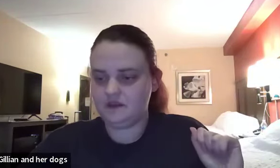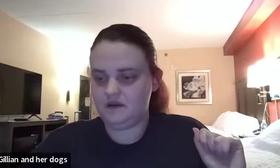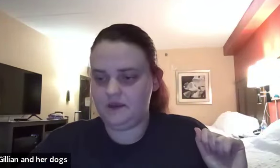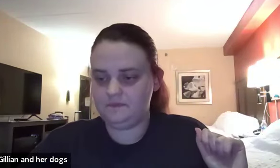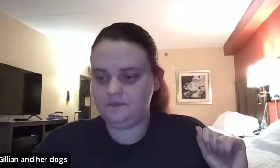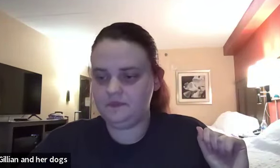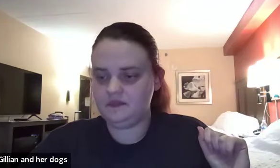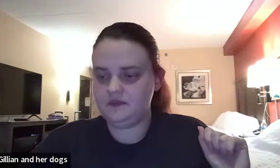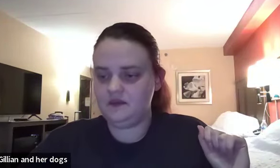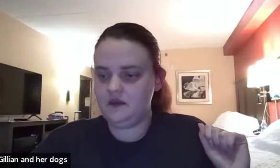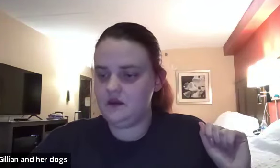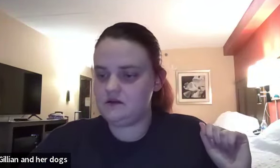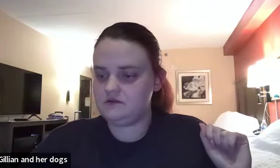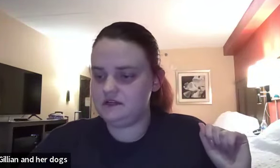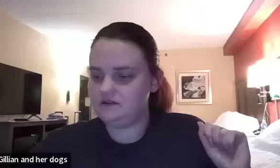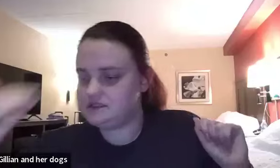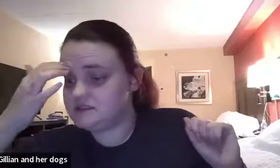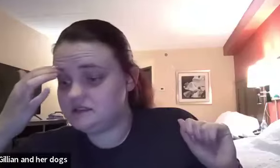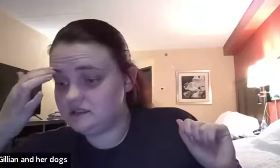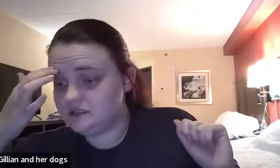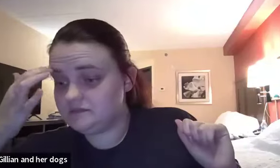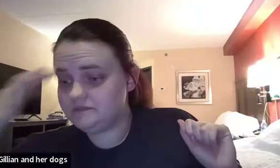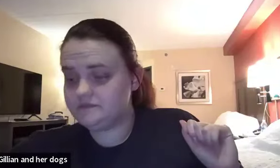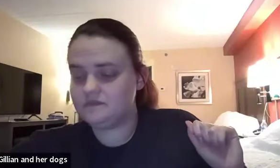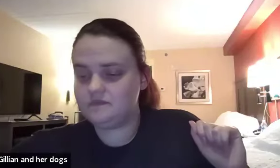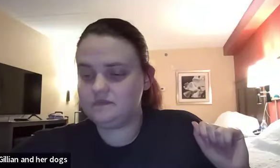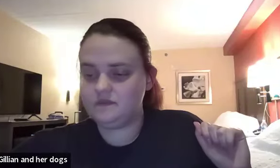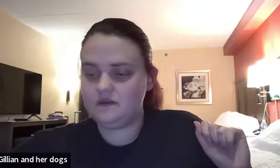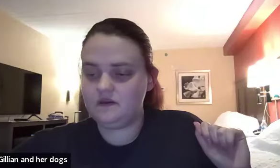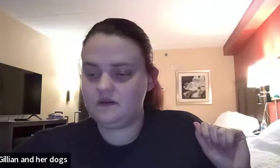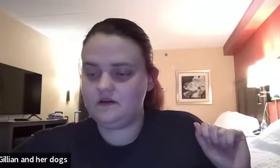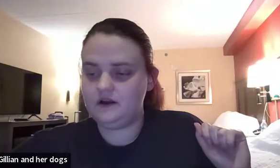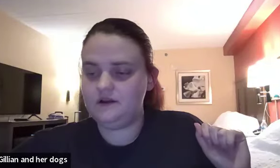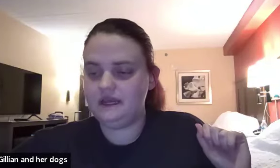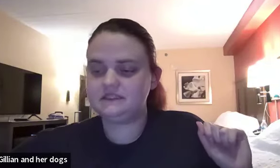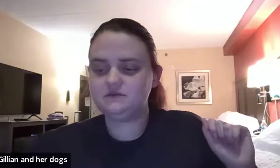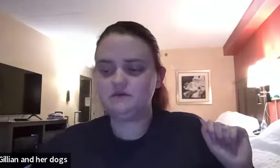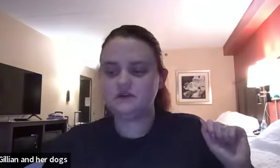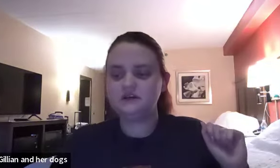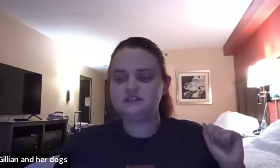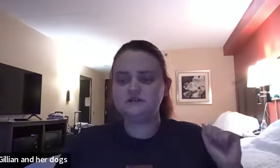Okay. All right, let's see. All right, our next one we're going to do